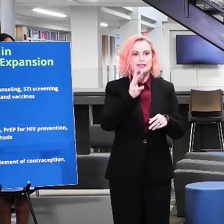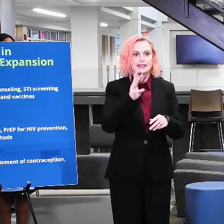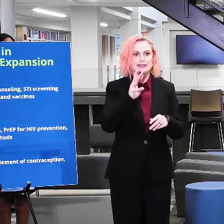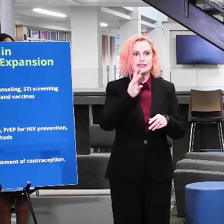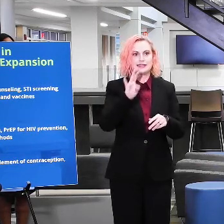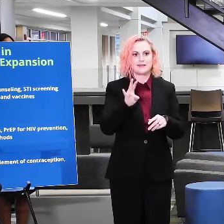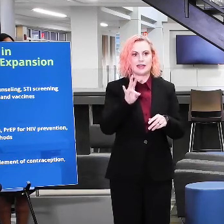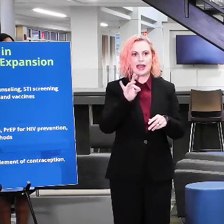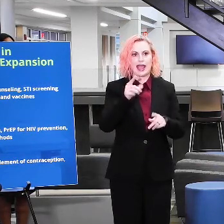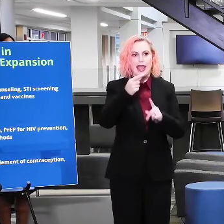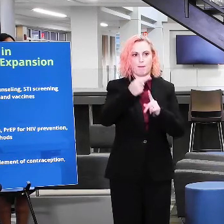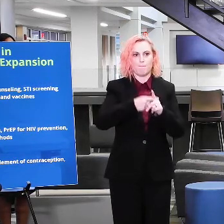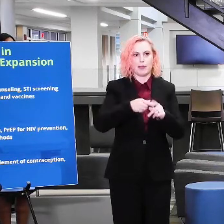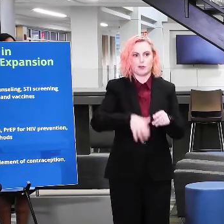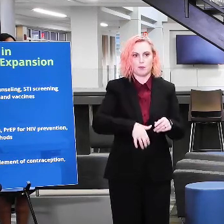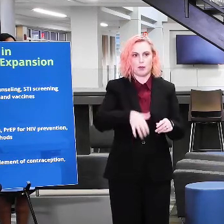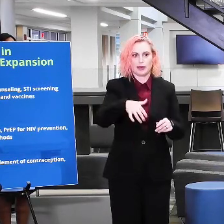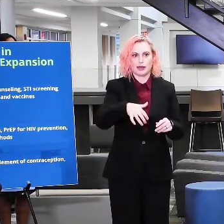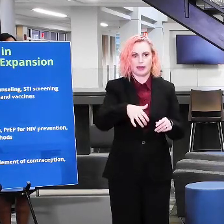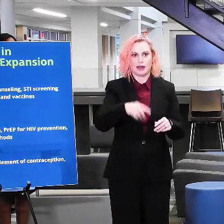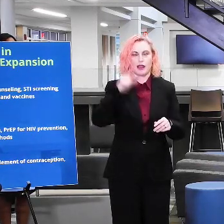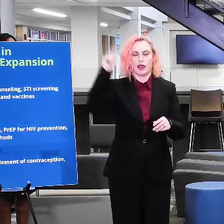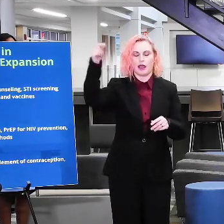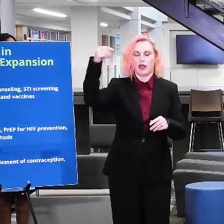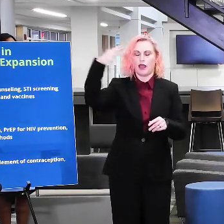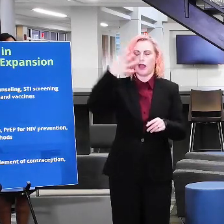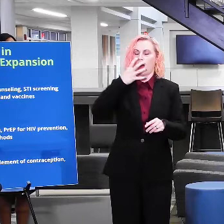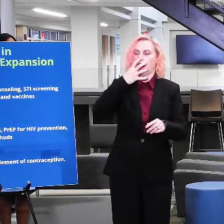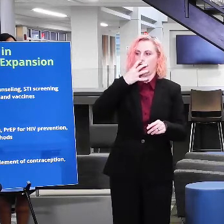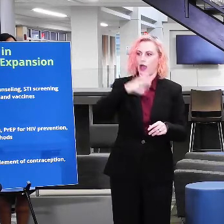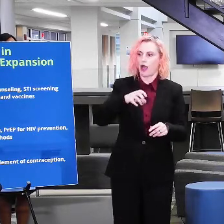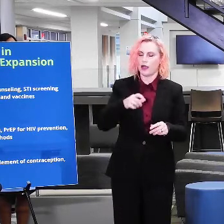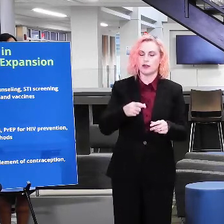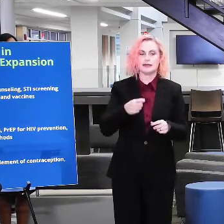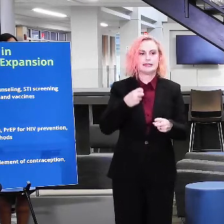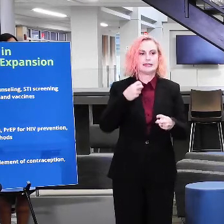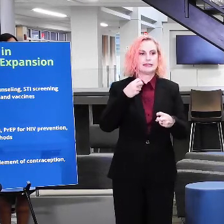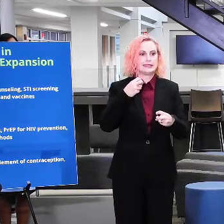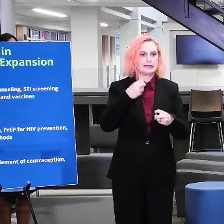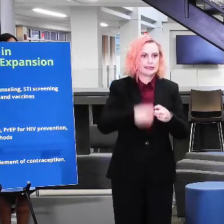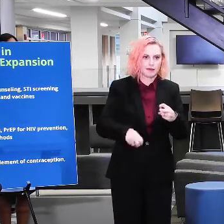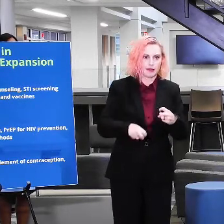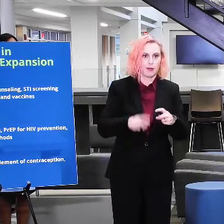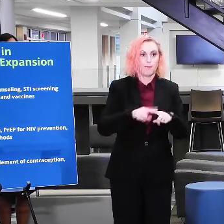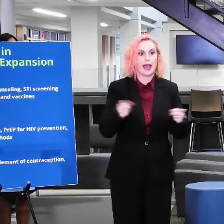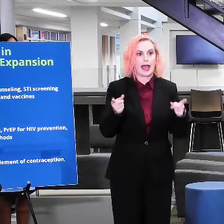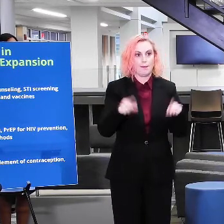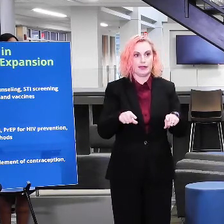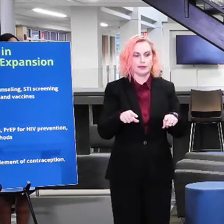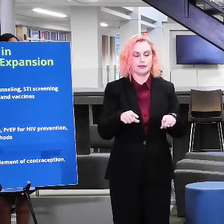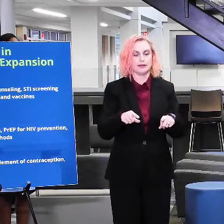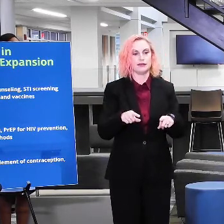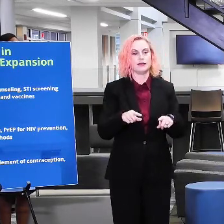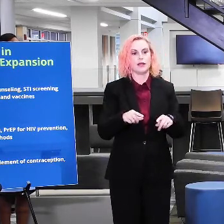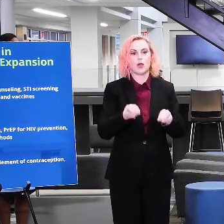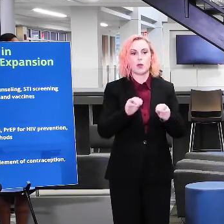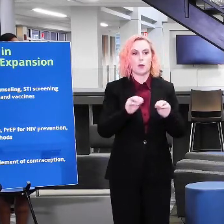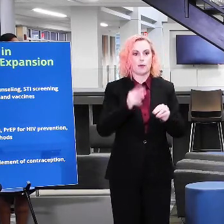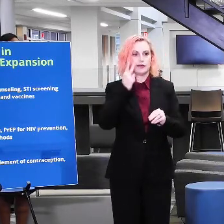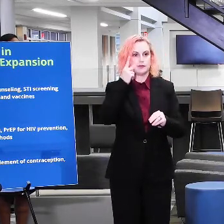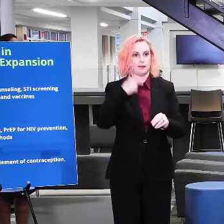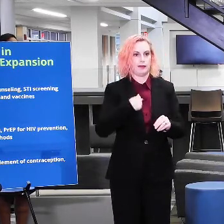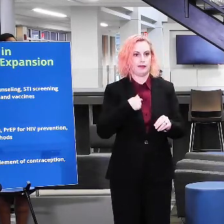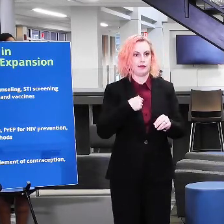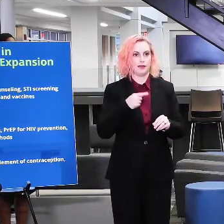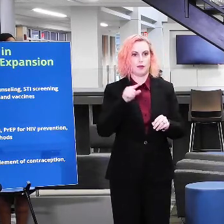6, 7, and 8 months pregnant in the hot sun is pretty difficult to achieve, but it happened. No one saw or truly helped